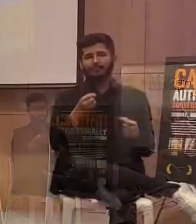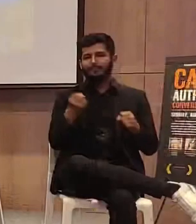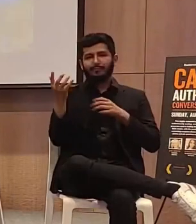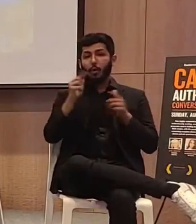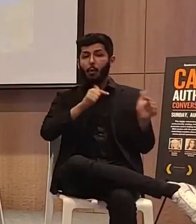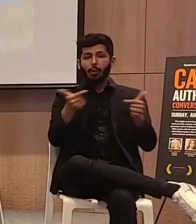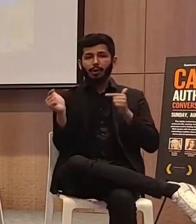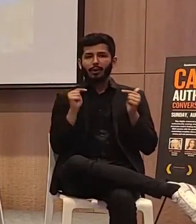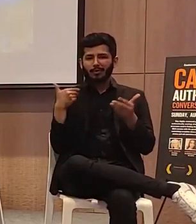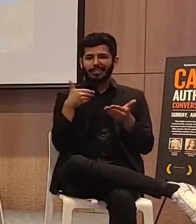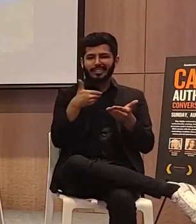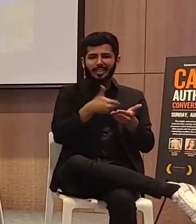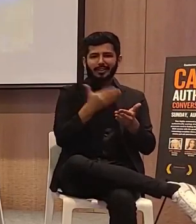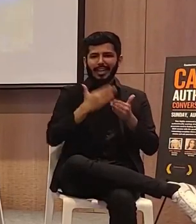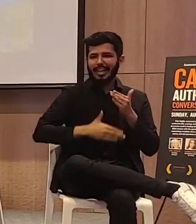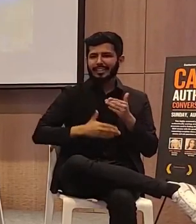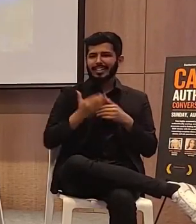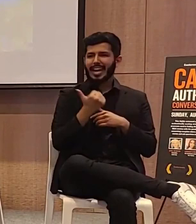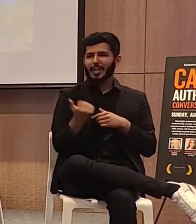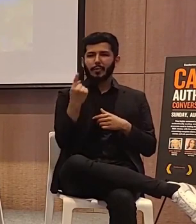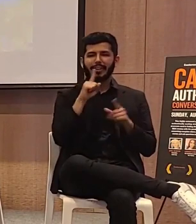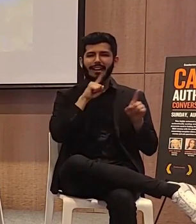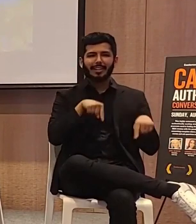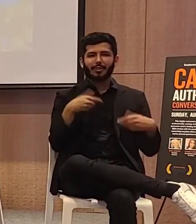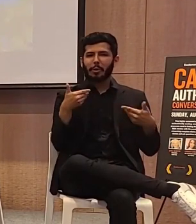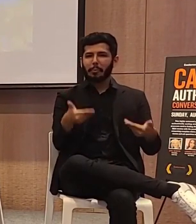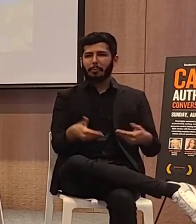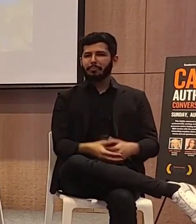end. Anybody who wants to jump in?